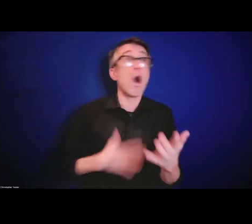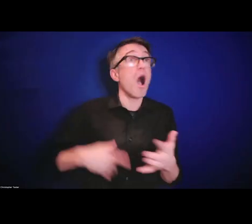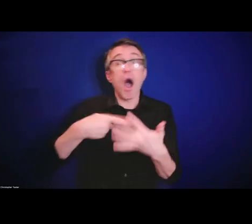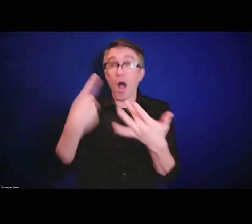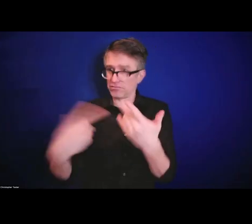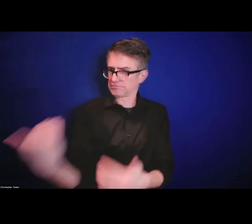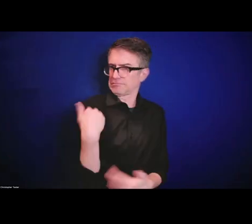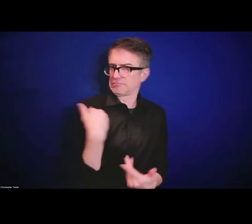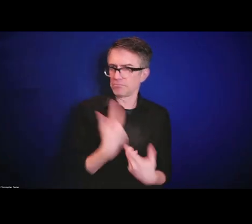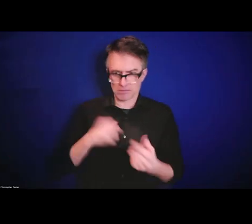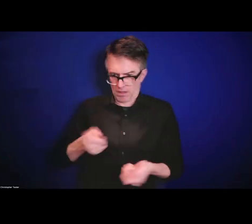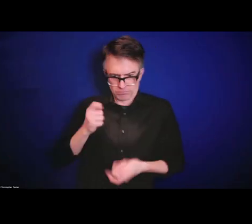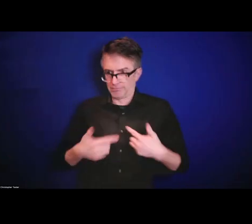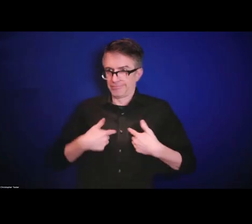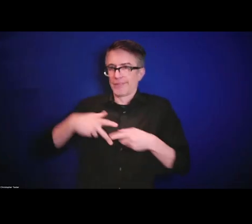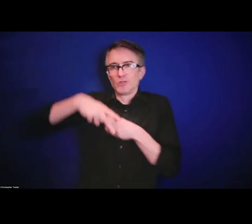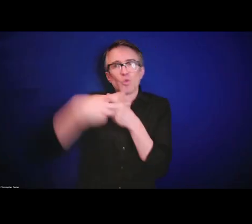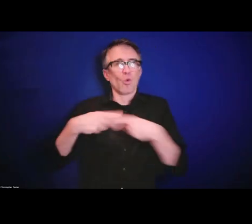easy.